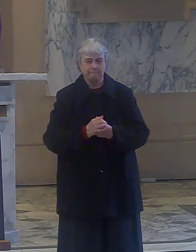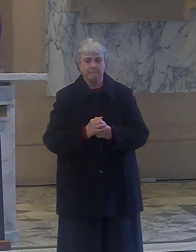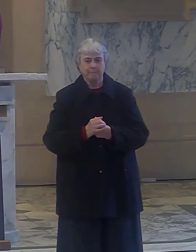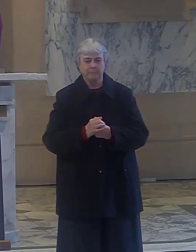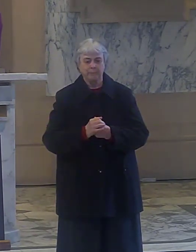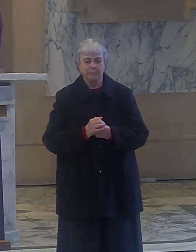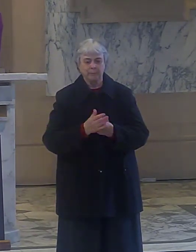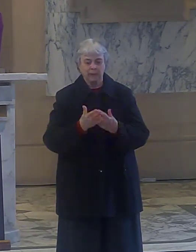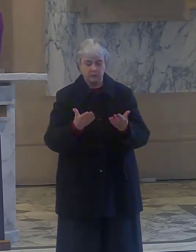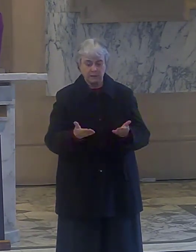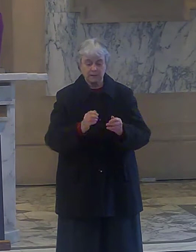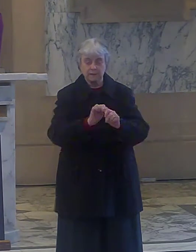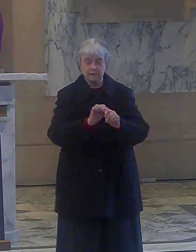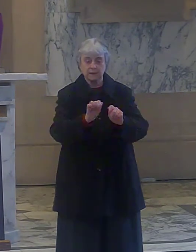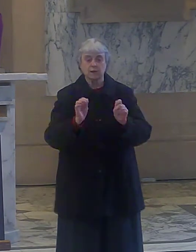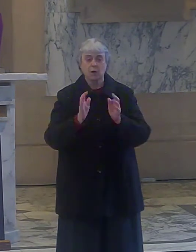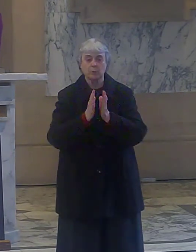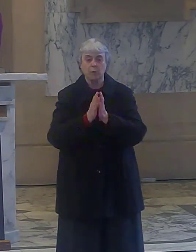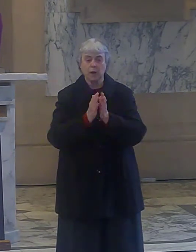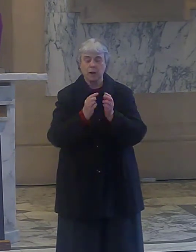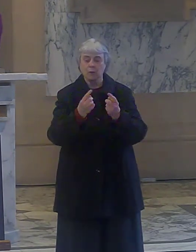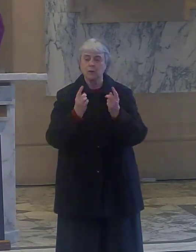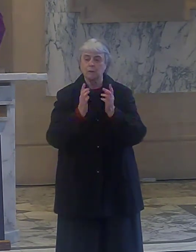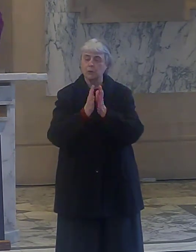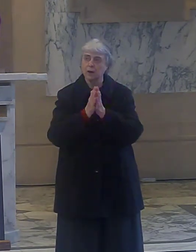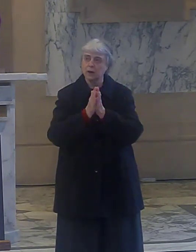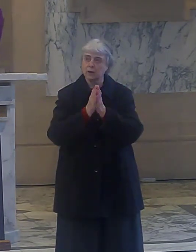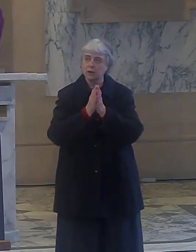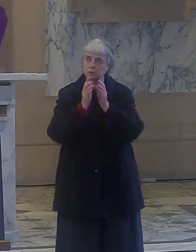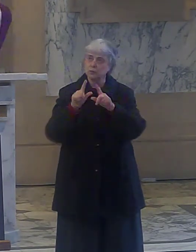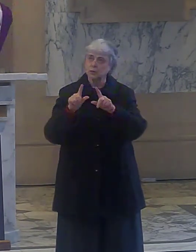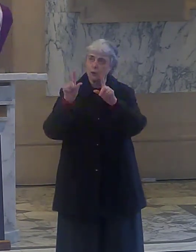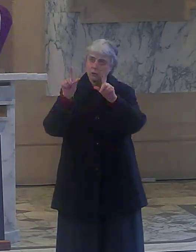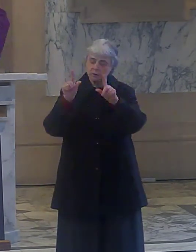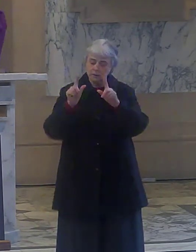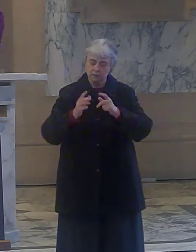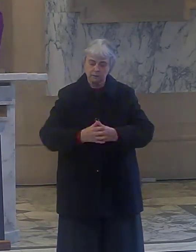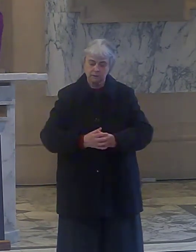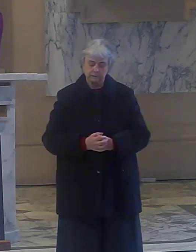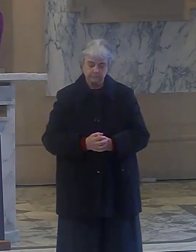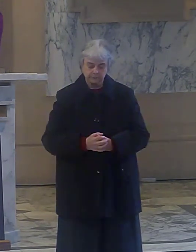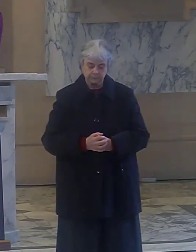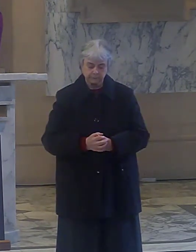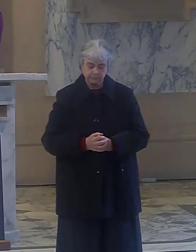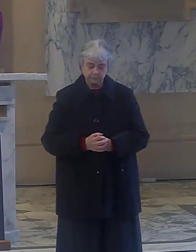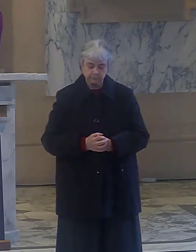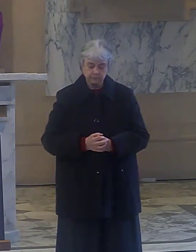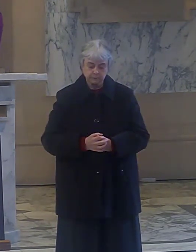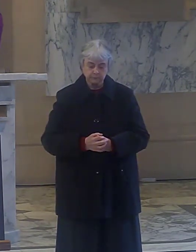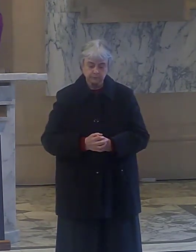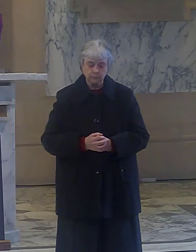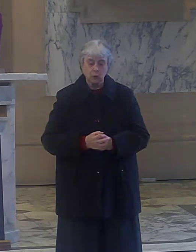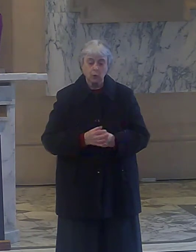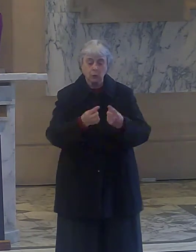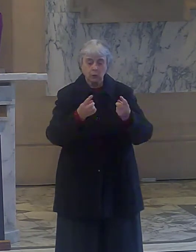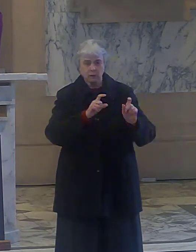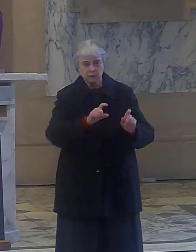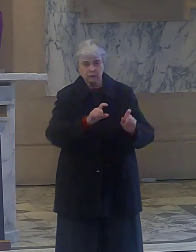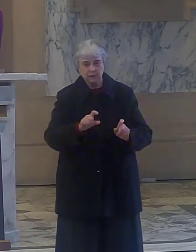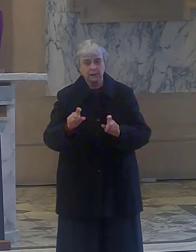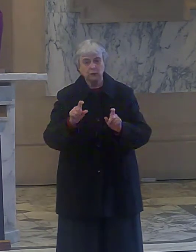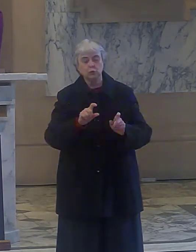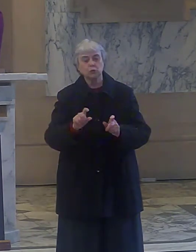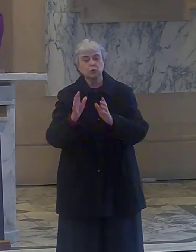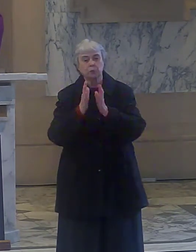this is our prayer we pray to the lord we continue to pray